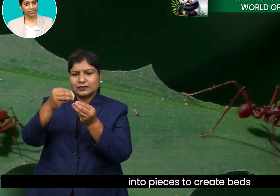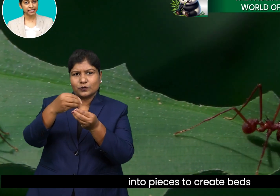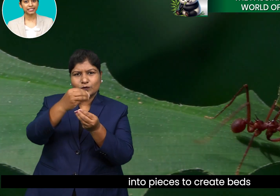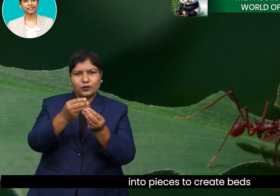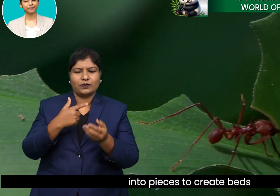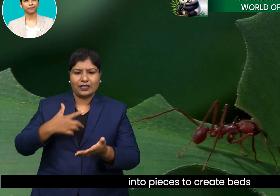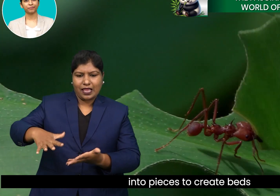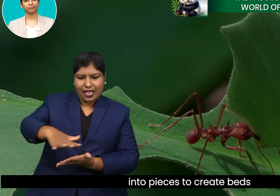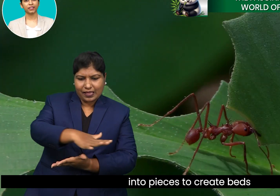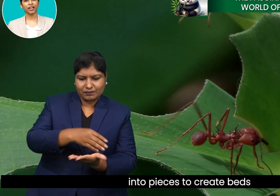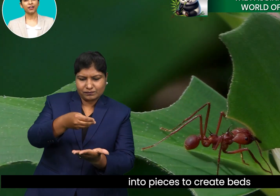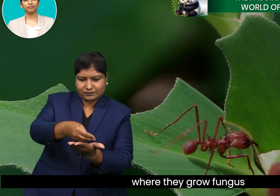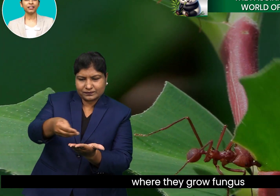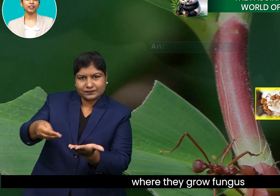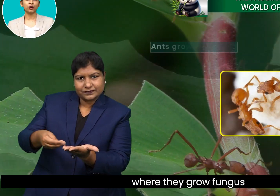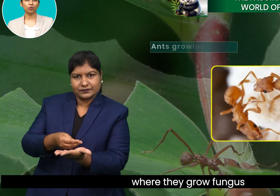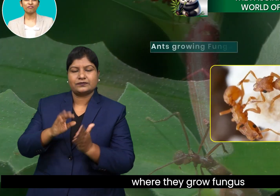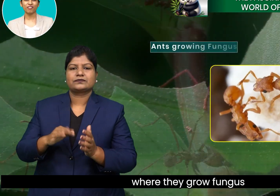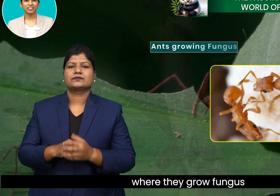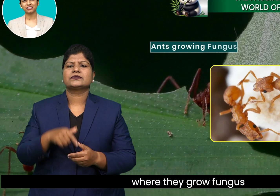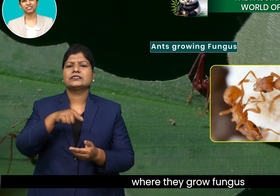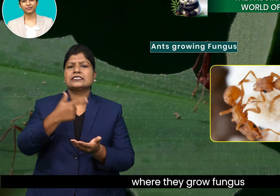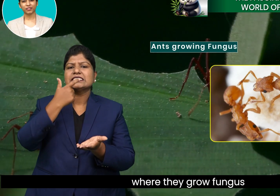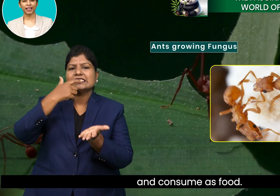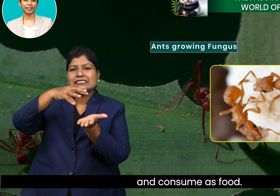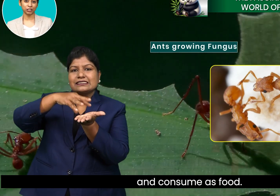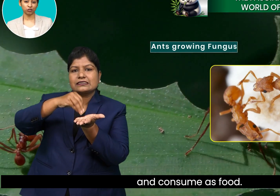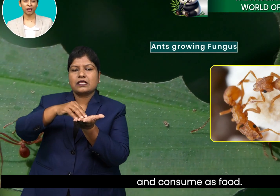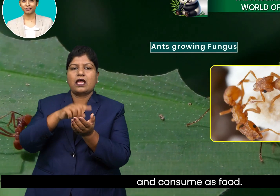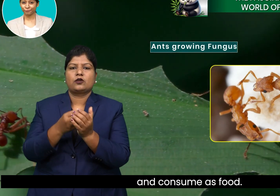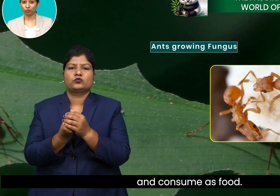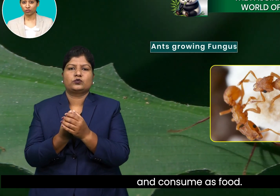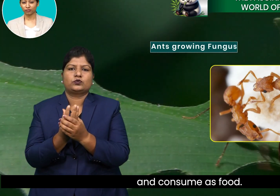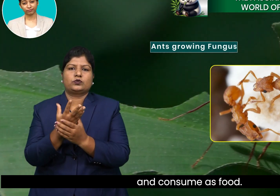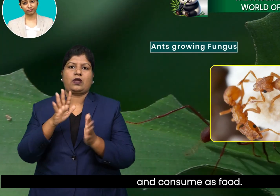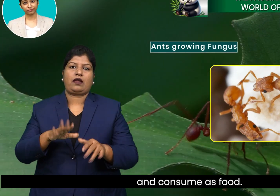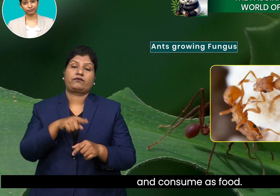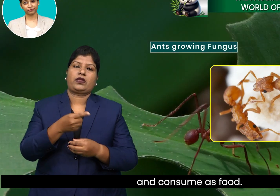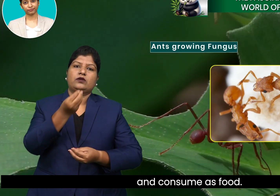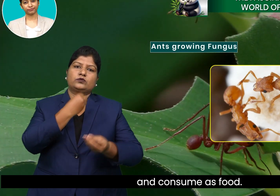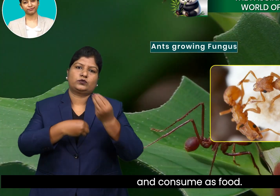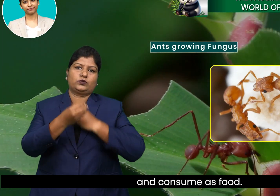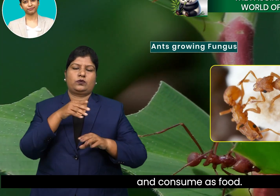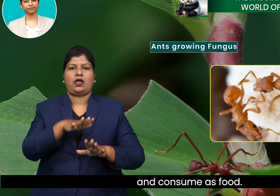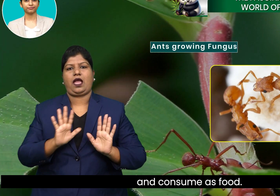create beds, where they grow fungus and consume as food.